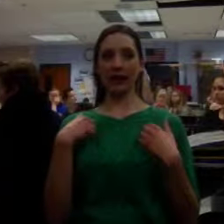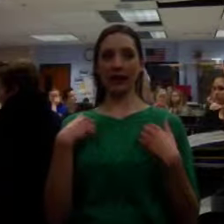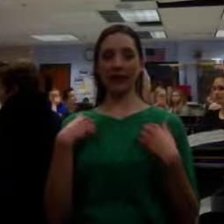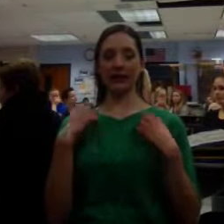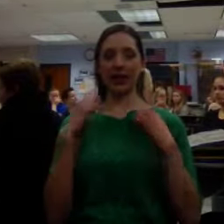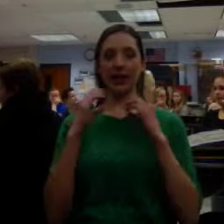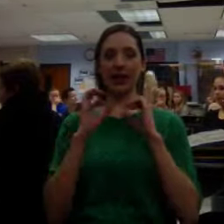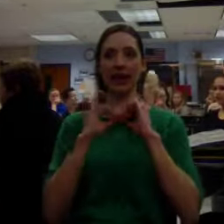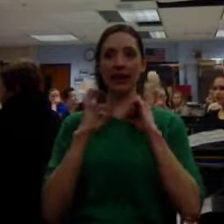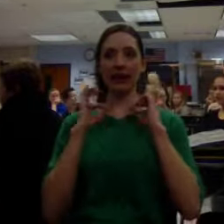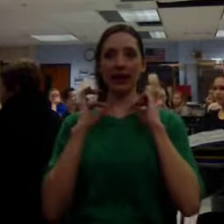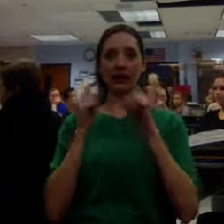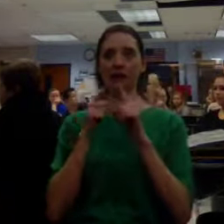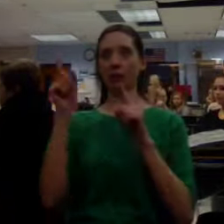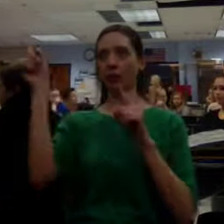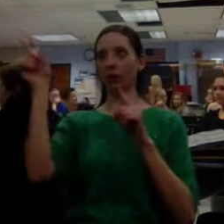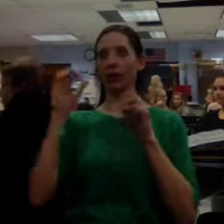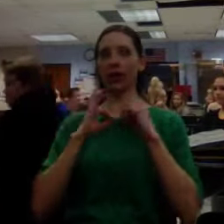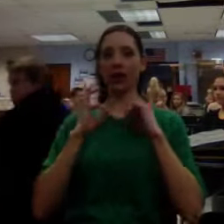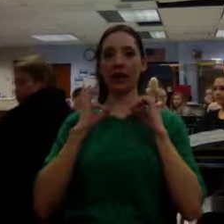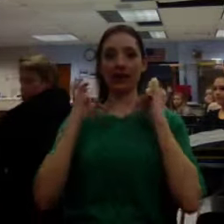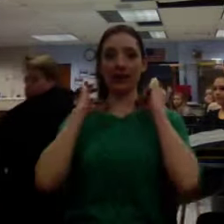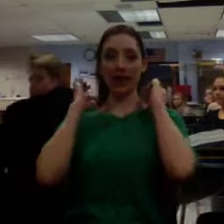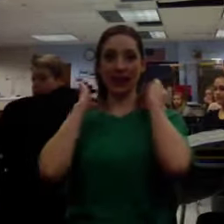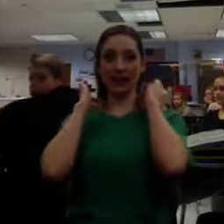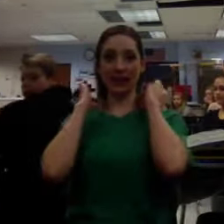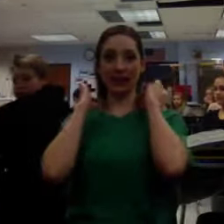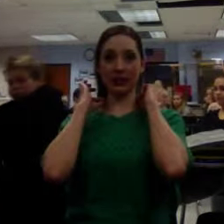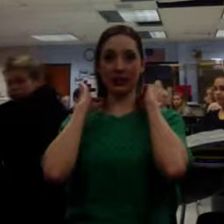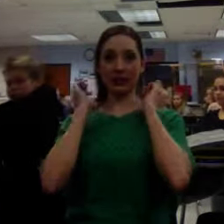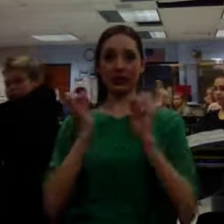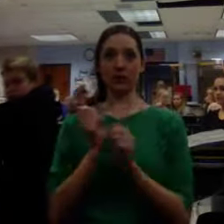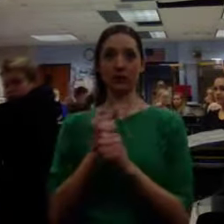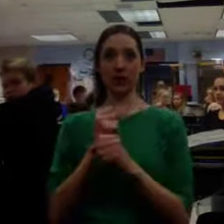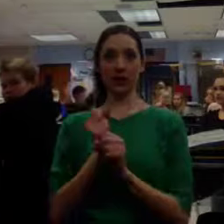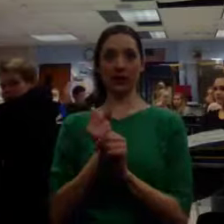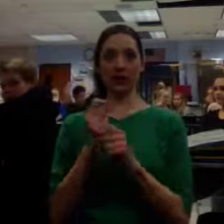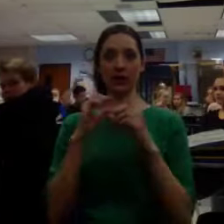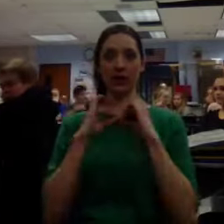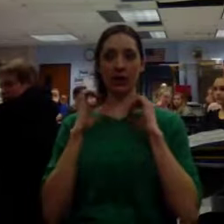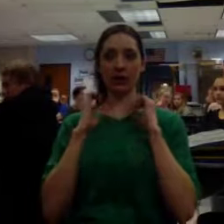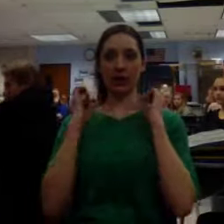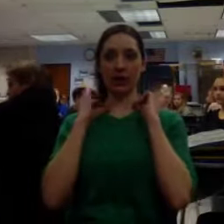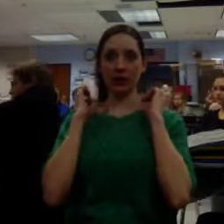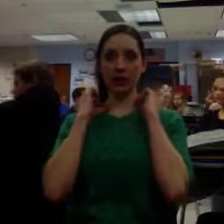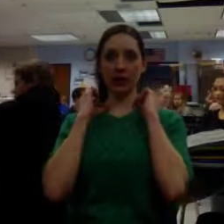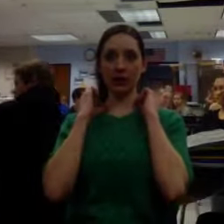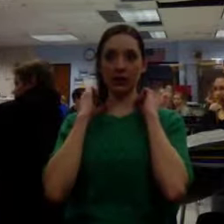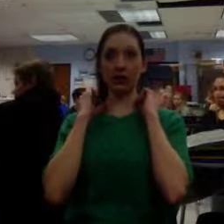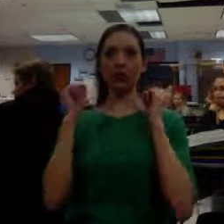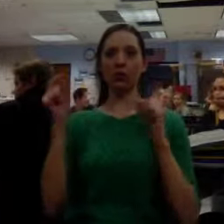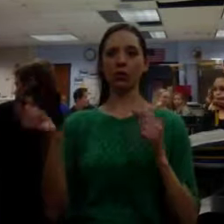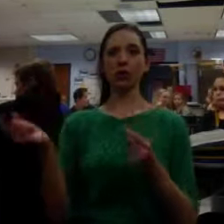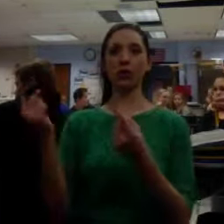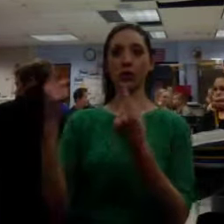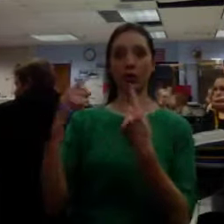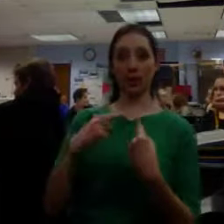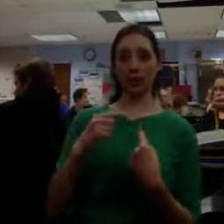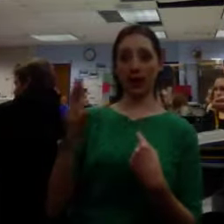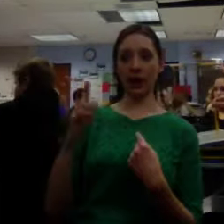Okay, if your group's doing that, then you'll come back here to do that, not out there, okay? So anything food thing happens